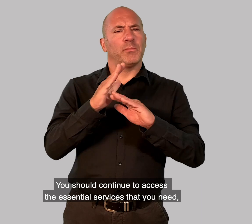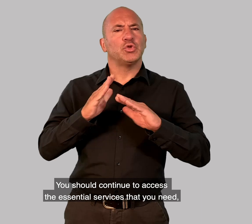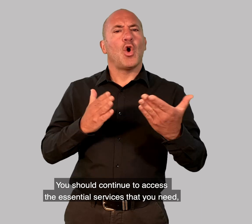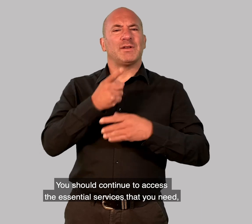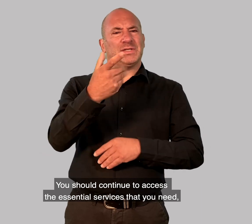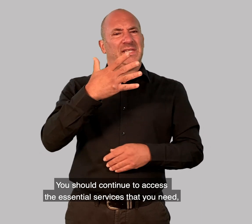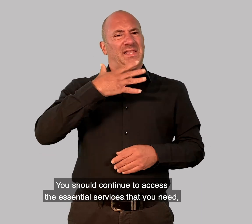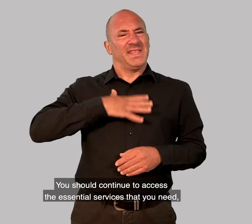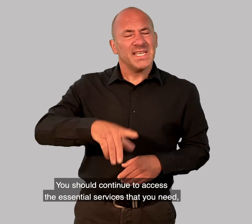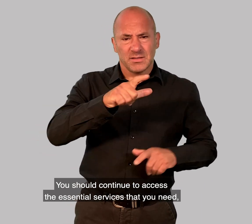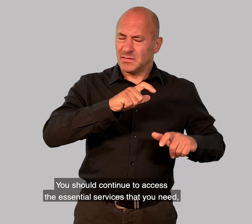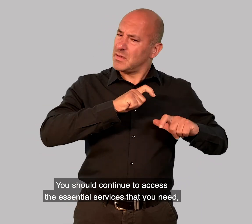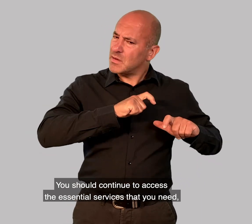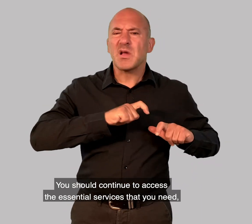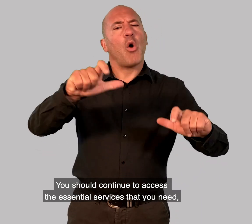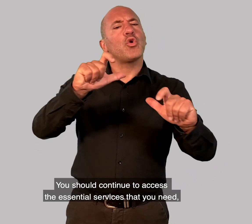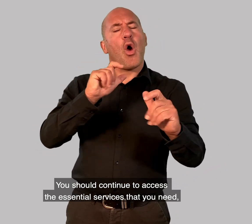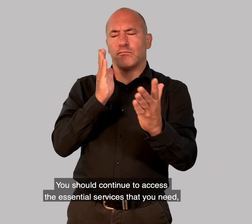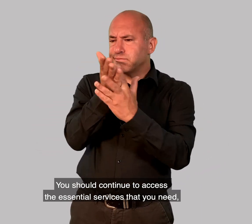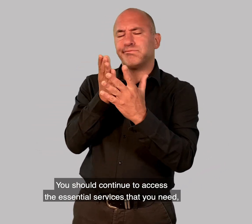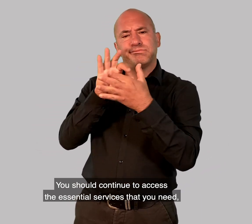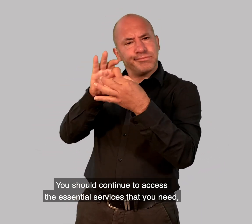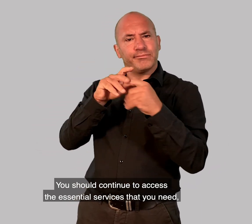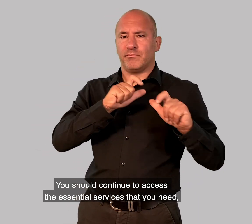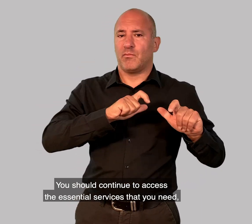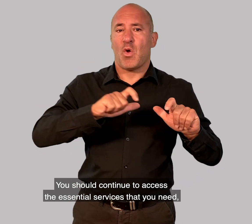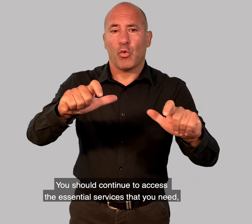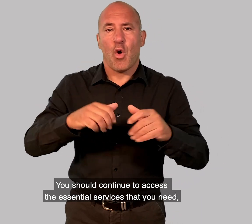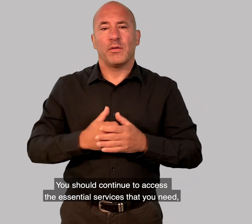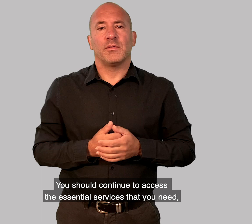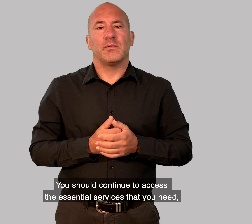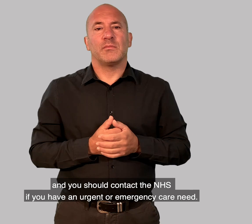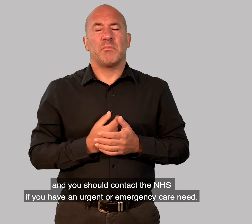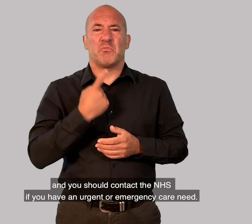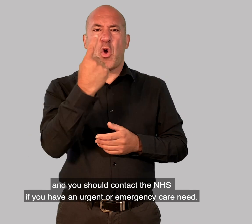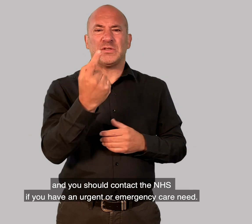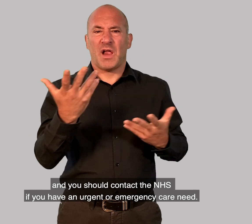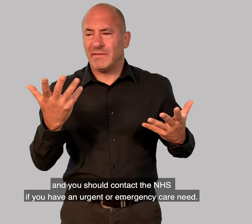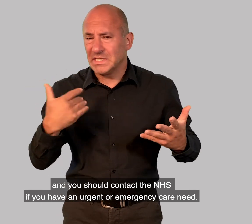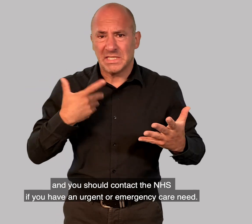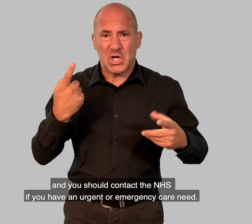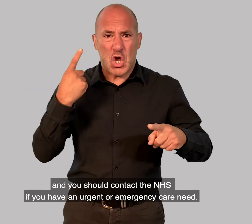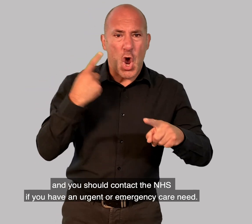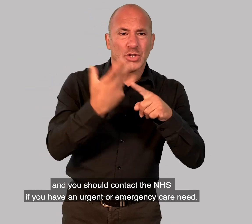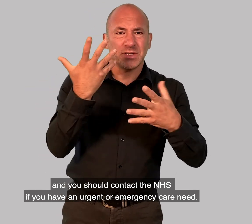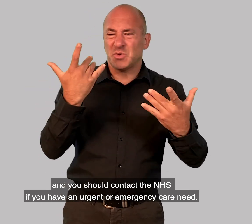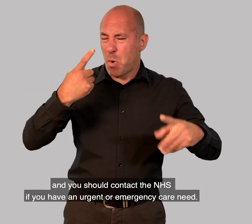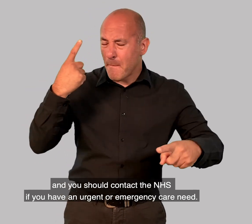You should continue to access the essential services that you need, and you should contact the NHS if you have